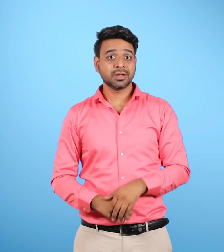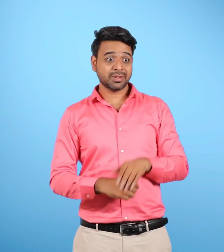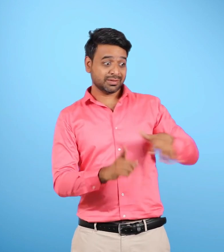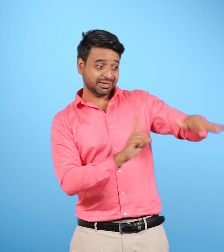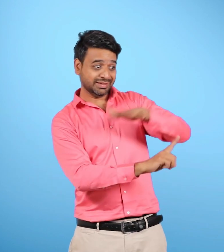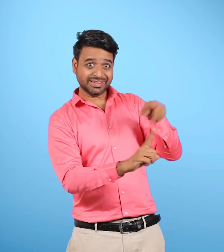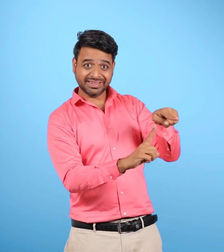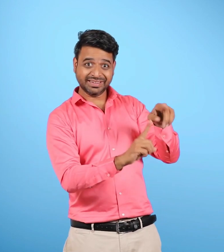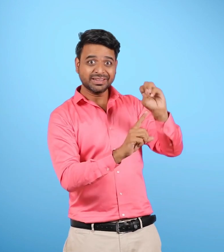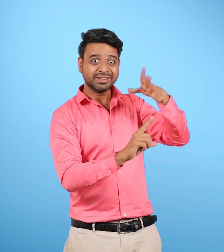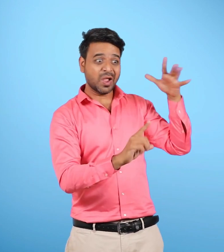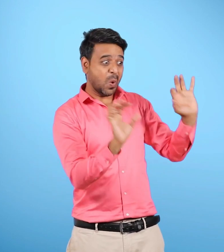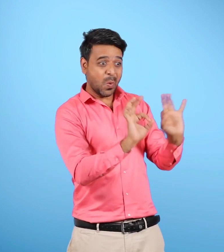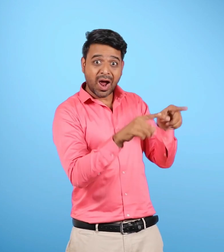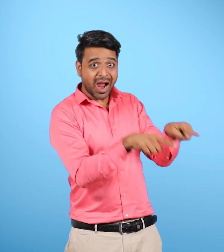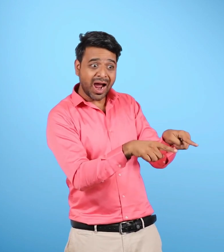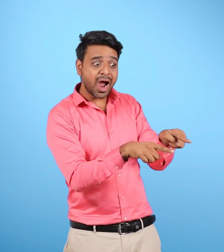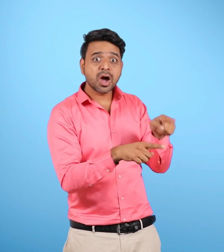In such situations,